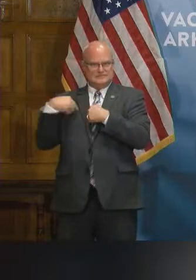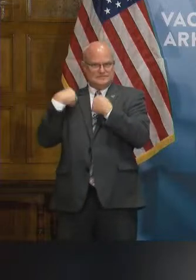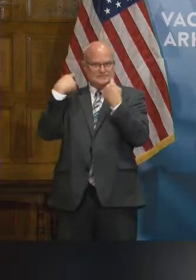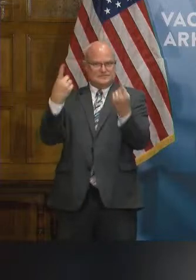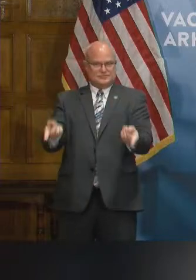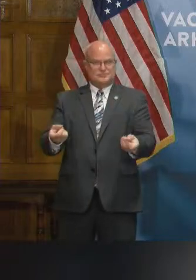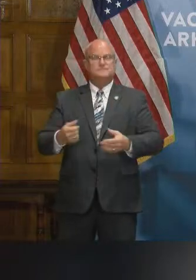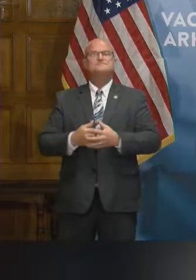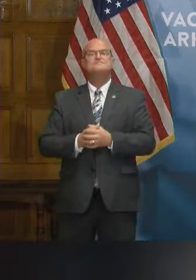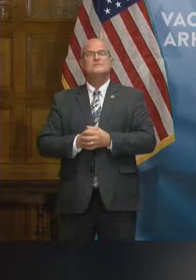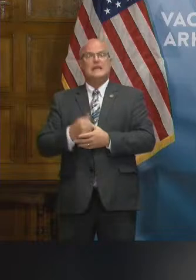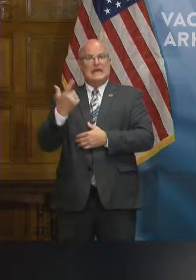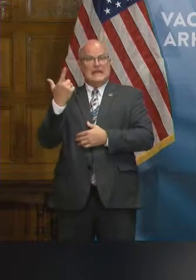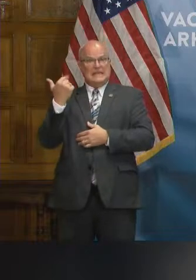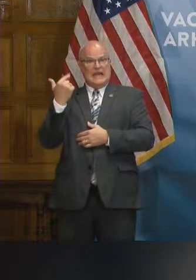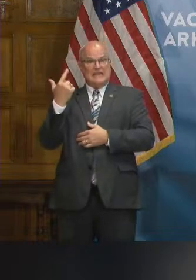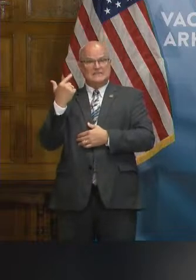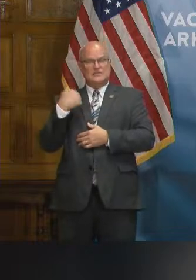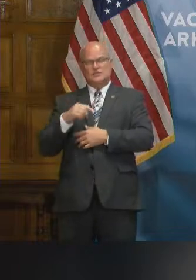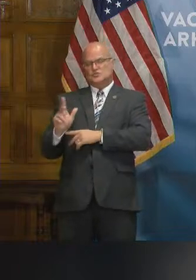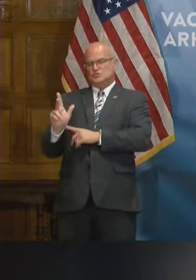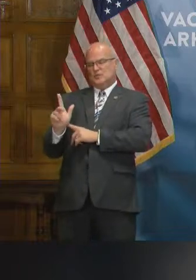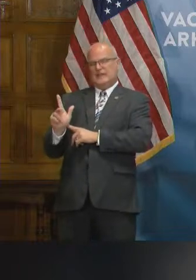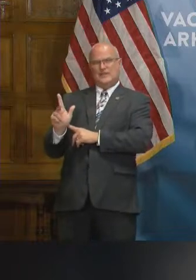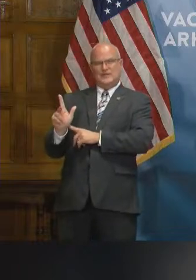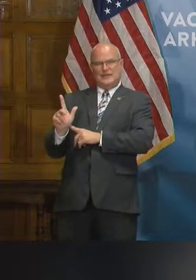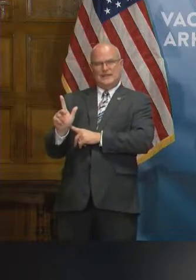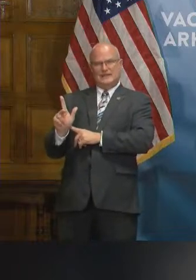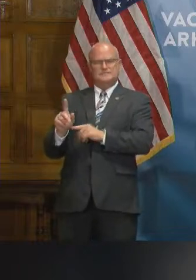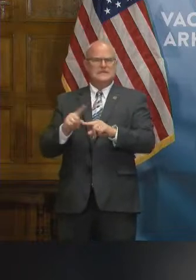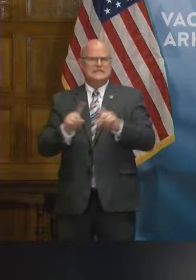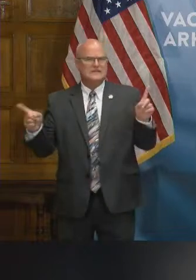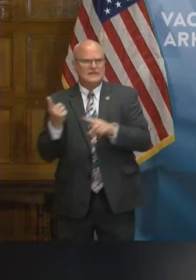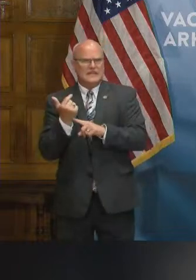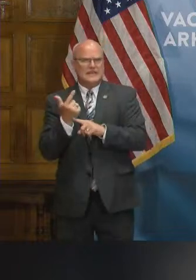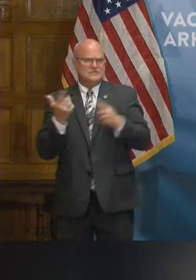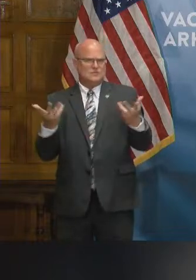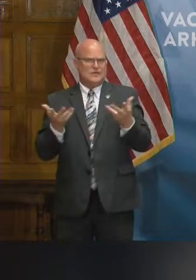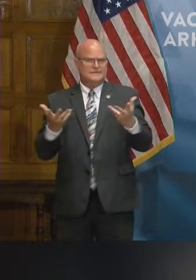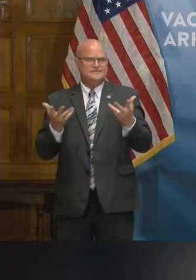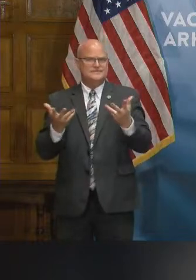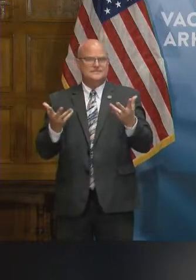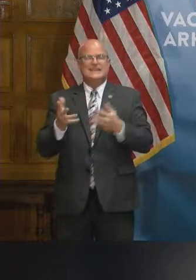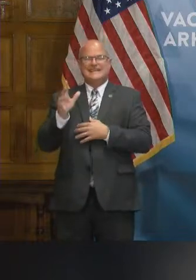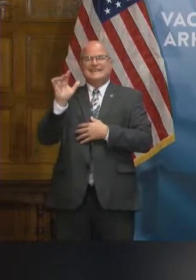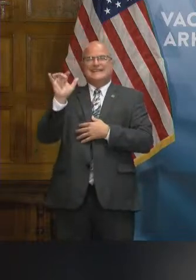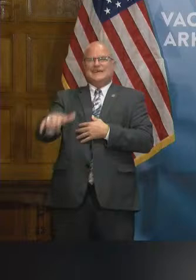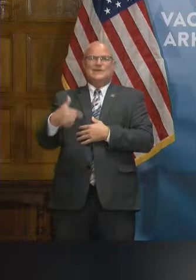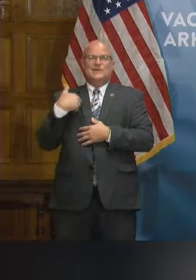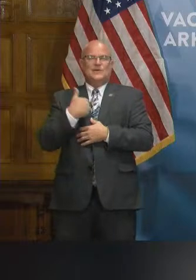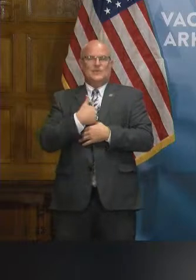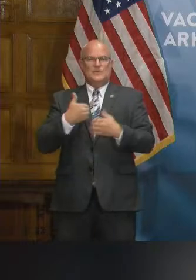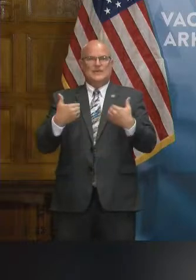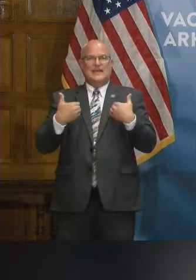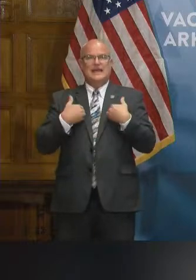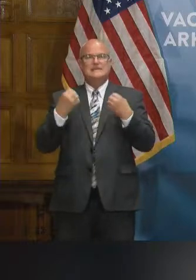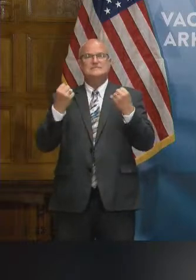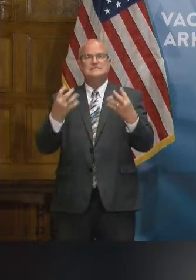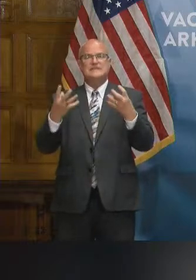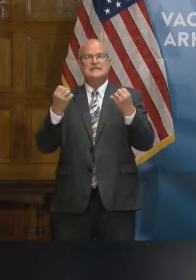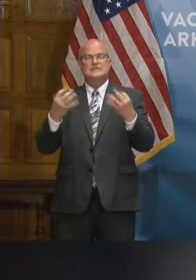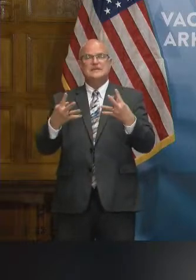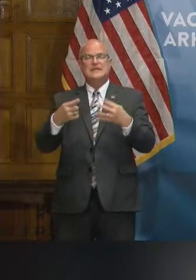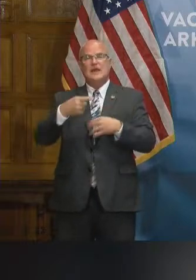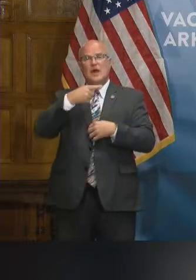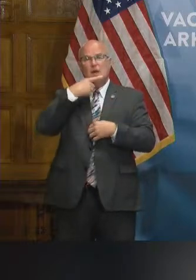year, it was down to 23. Now, what was different last year is that we had a lot of public